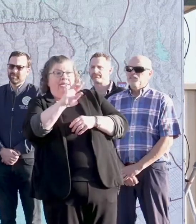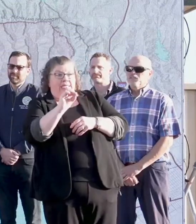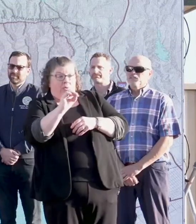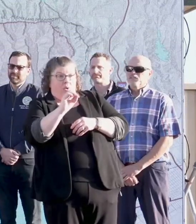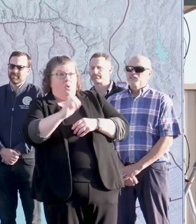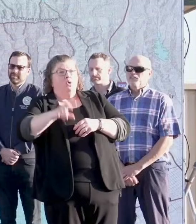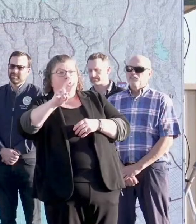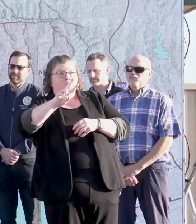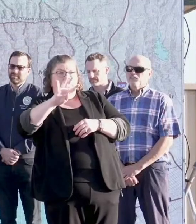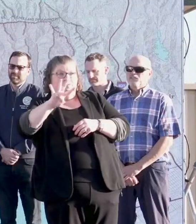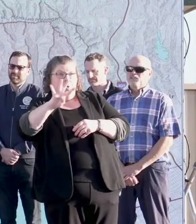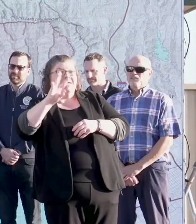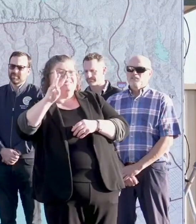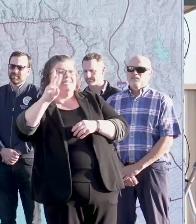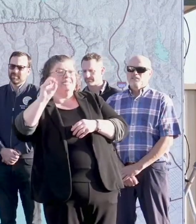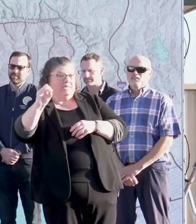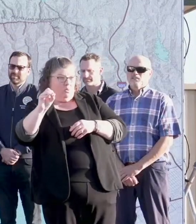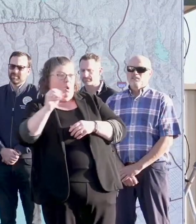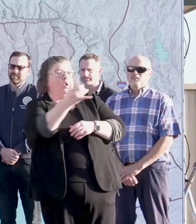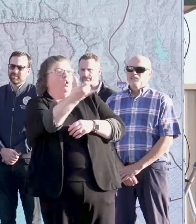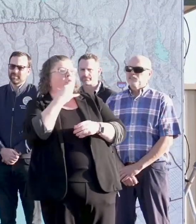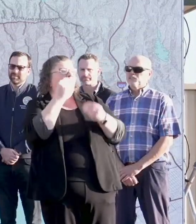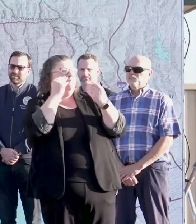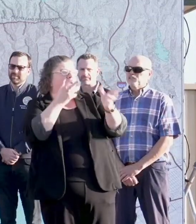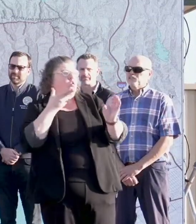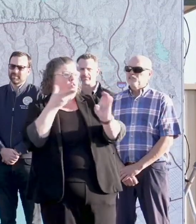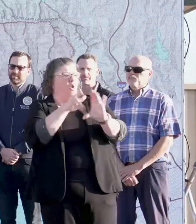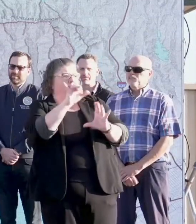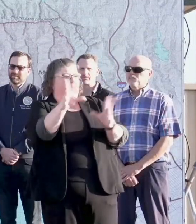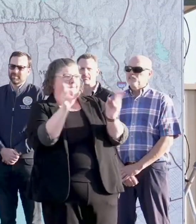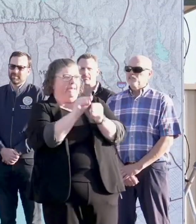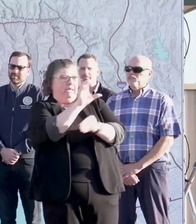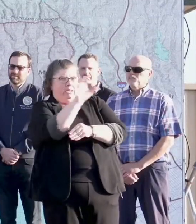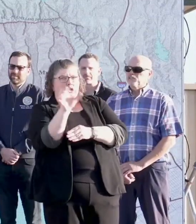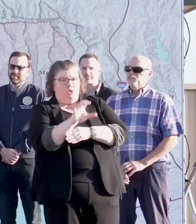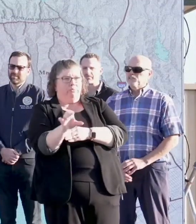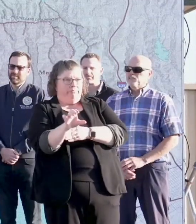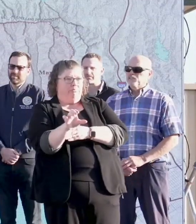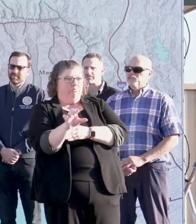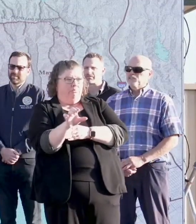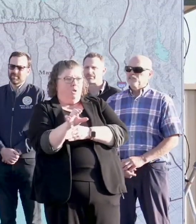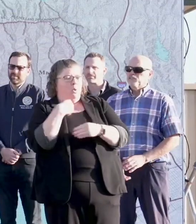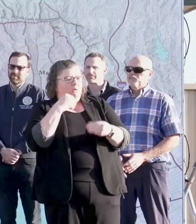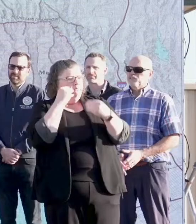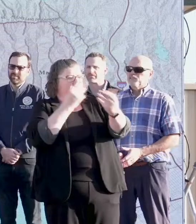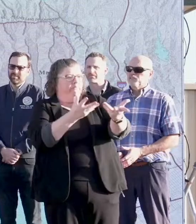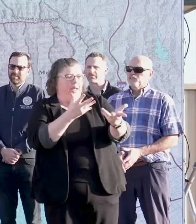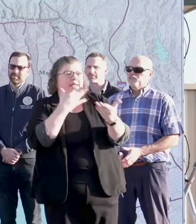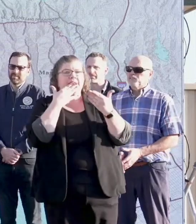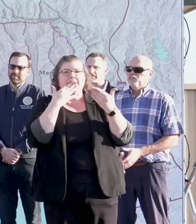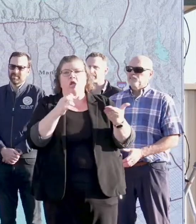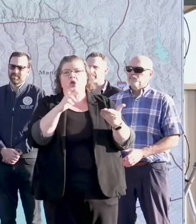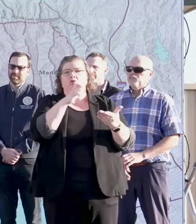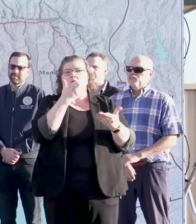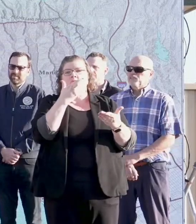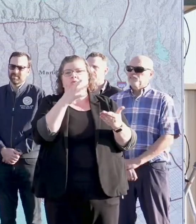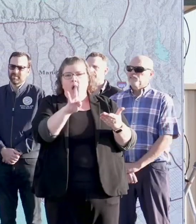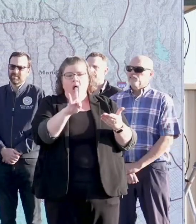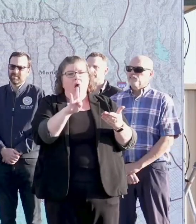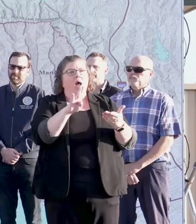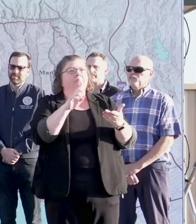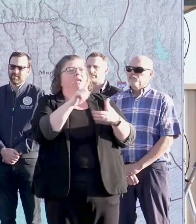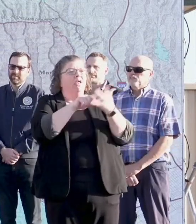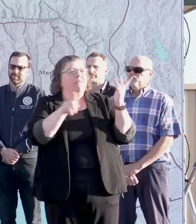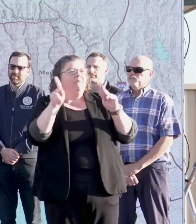818-380-2460. That's our Encino office. We can give you the information about how you can join that Zoom, and thank you to Rob Glushon and all the folks at the